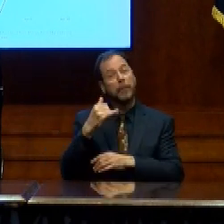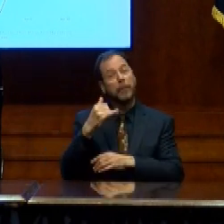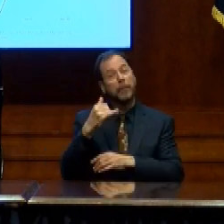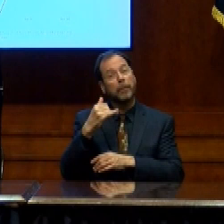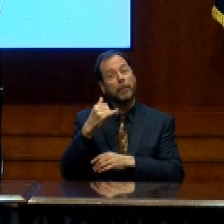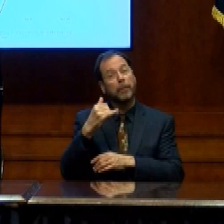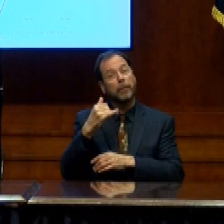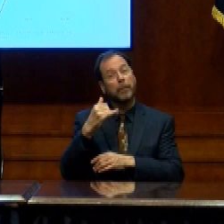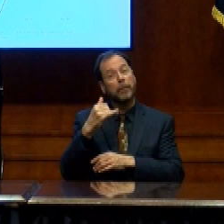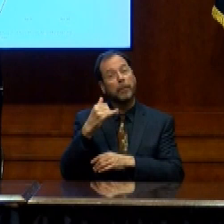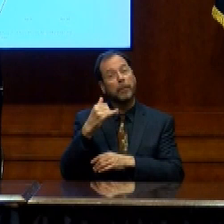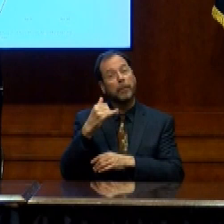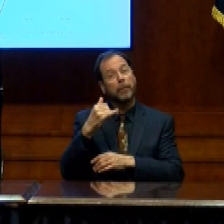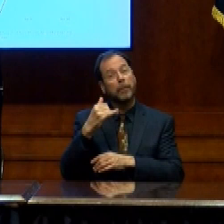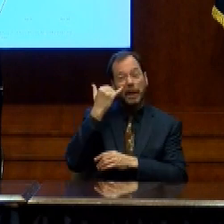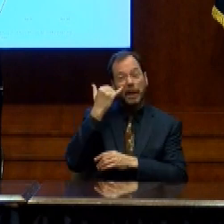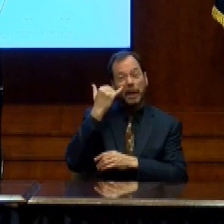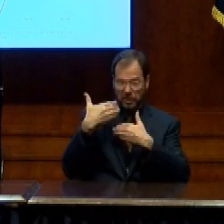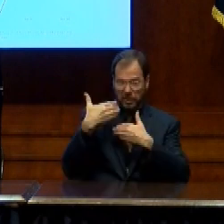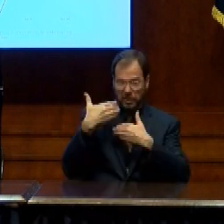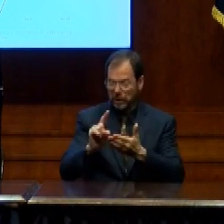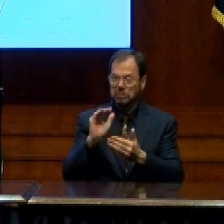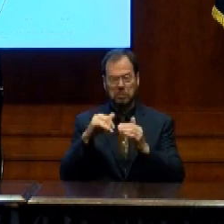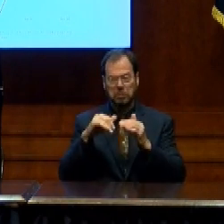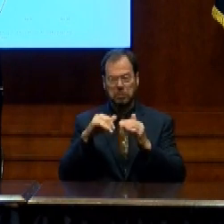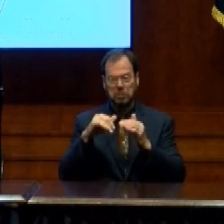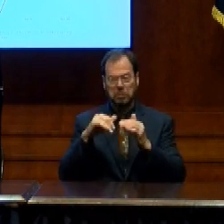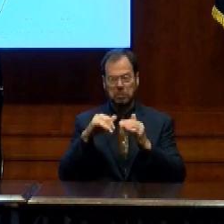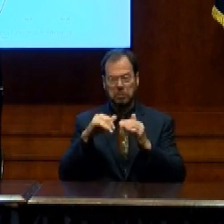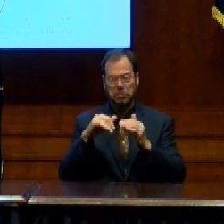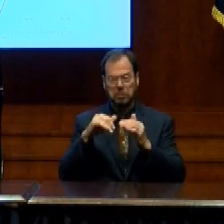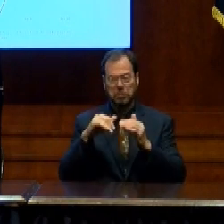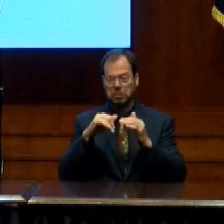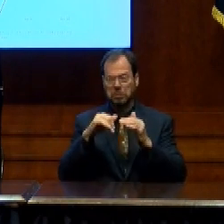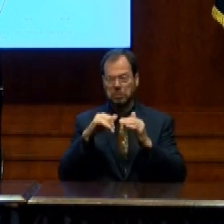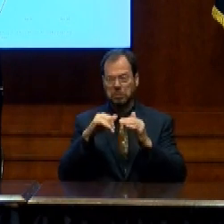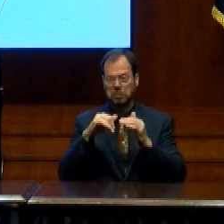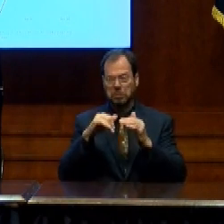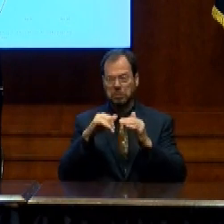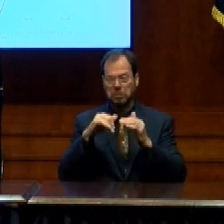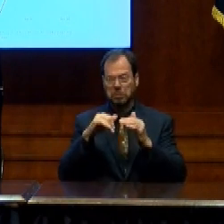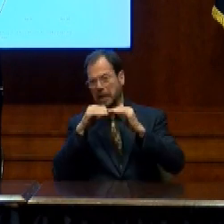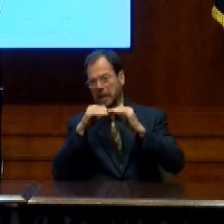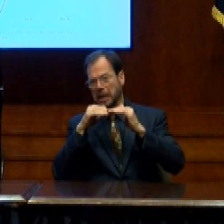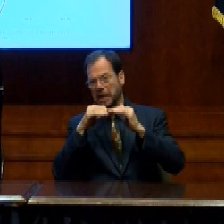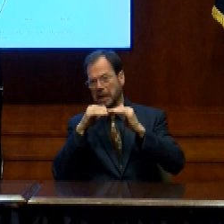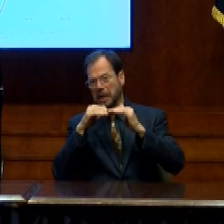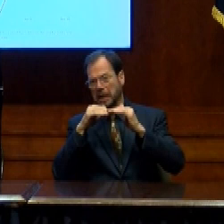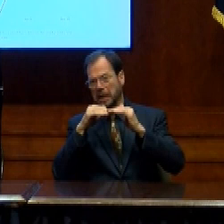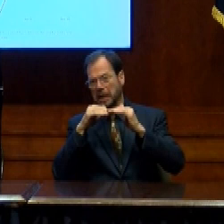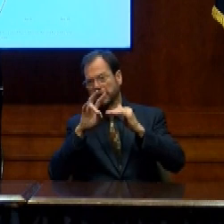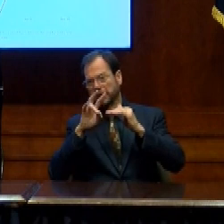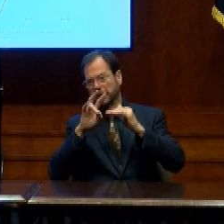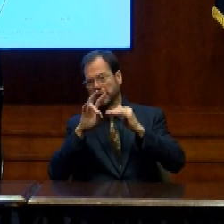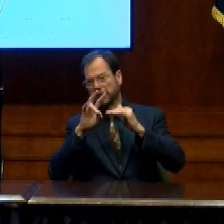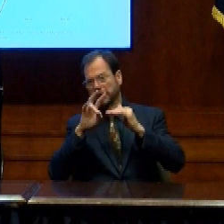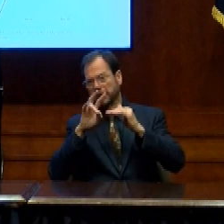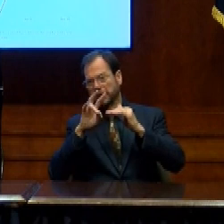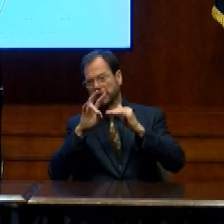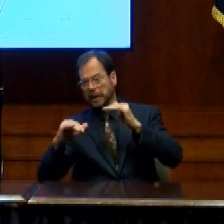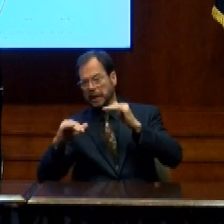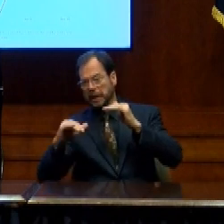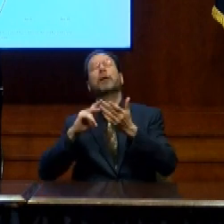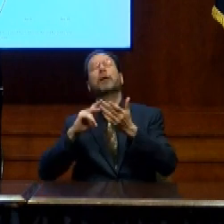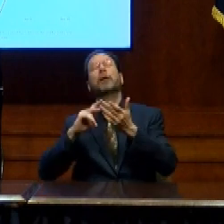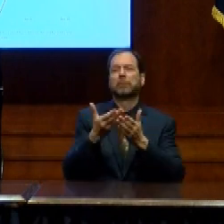If, over the next week, it shows that it doesn't go above 71 again and they start going down, that will show that Tarrant